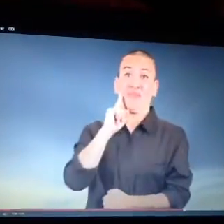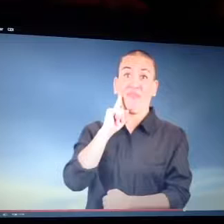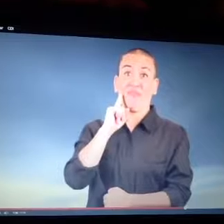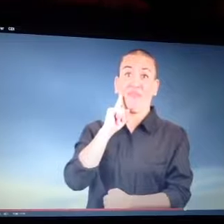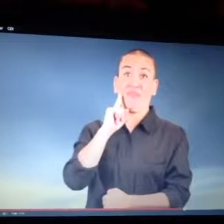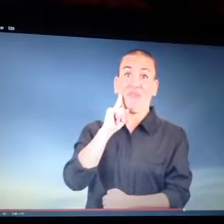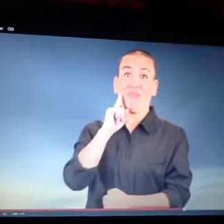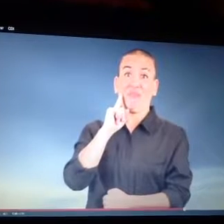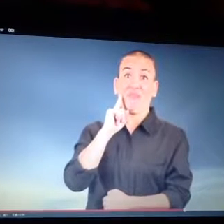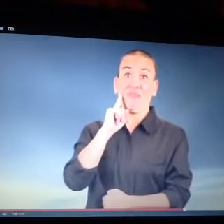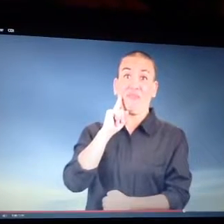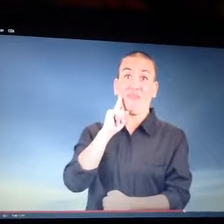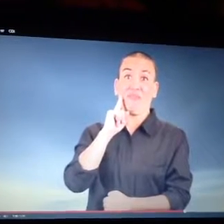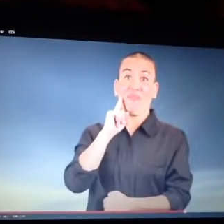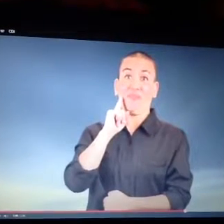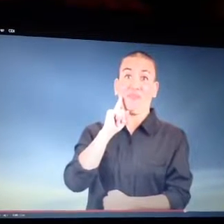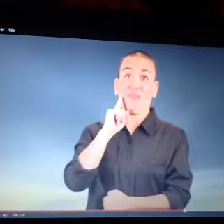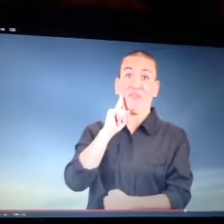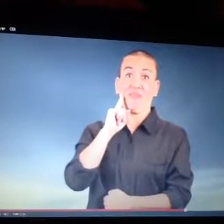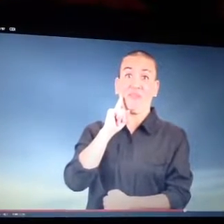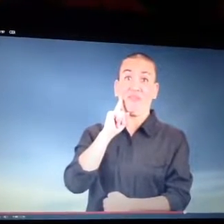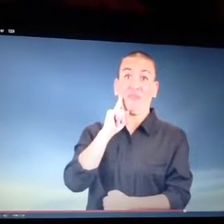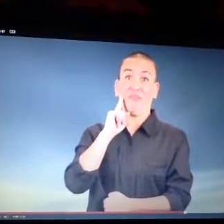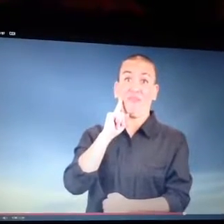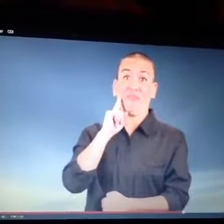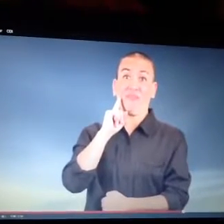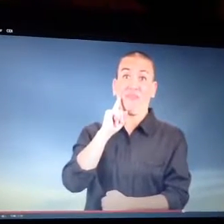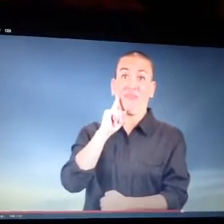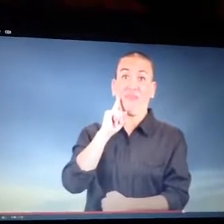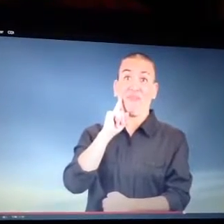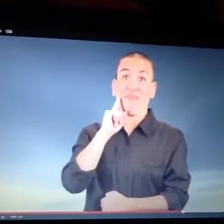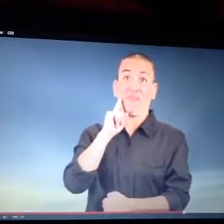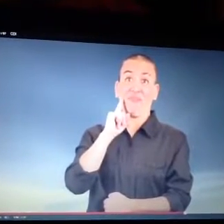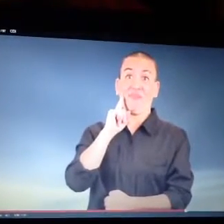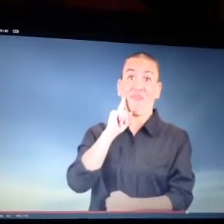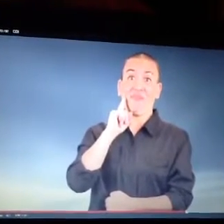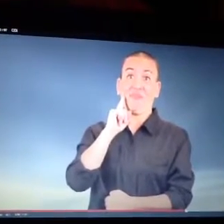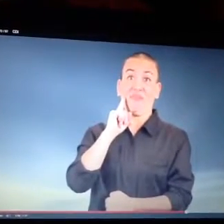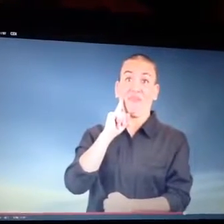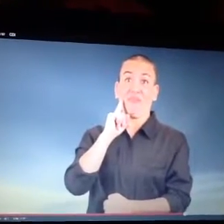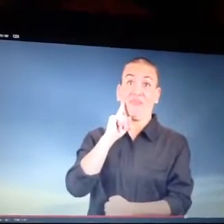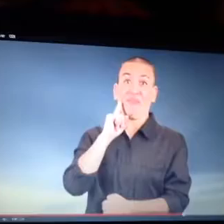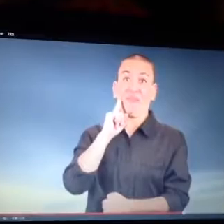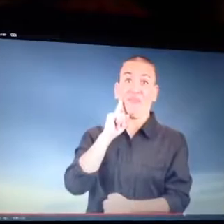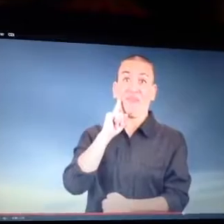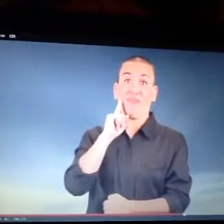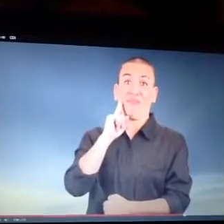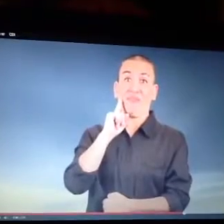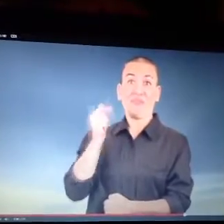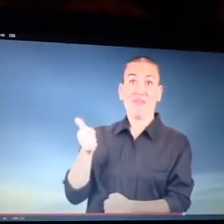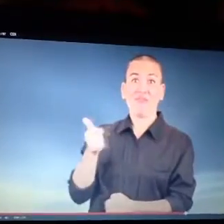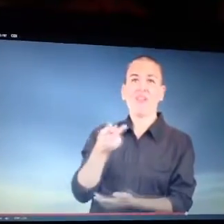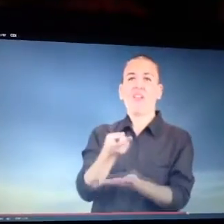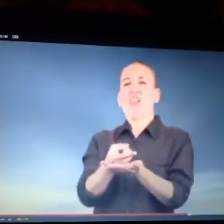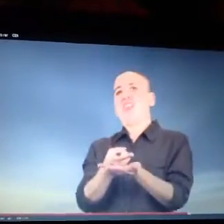I'm going to give you an example in medical. If there's a deaf person and they have to have a serious surgery,